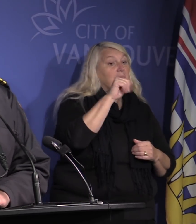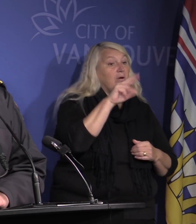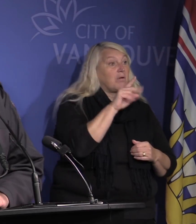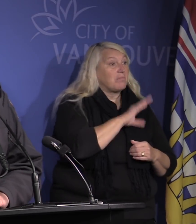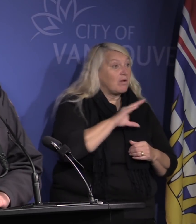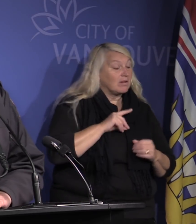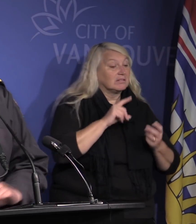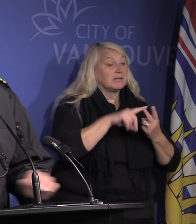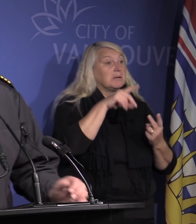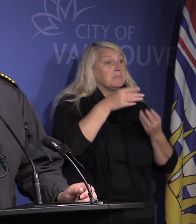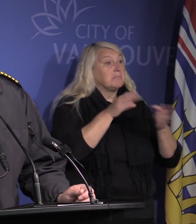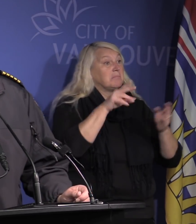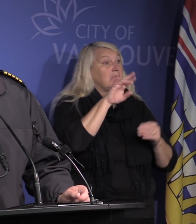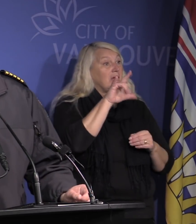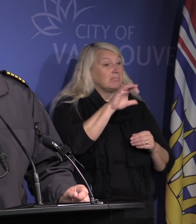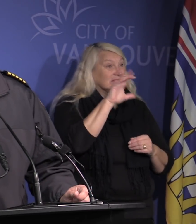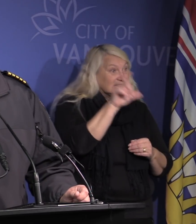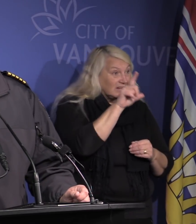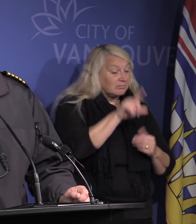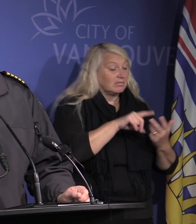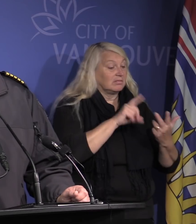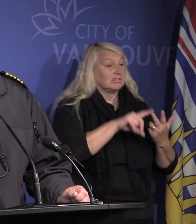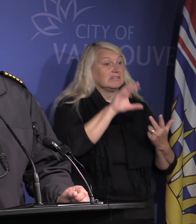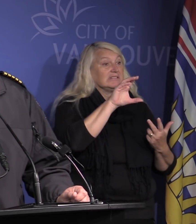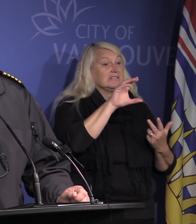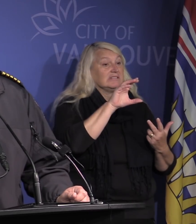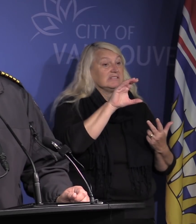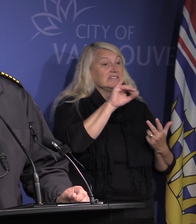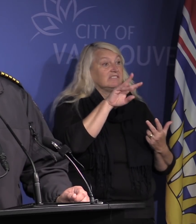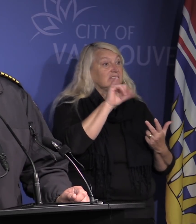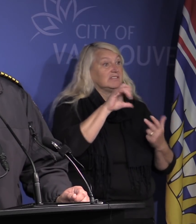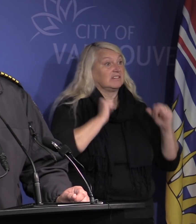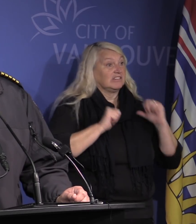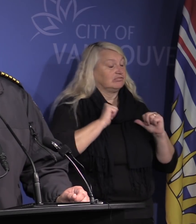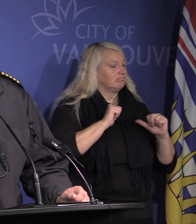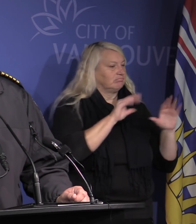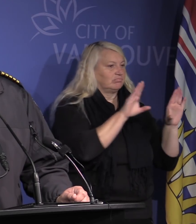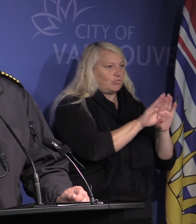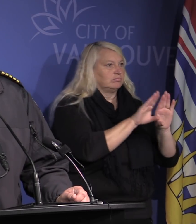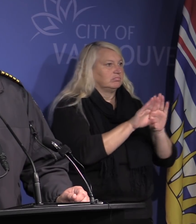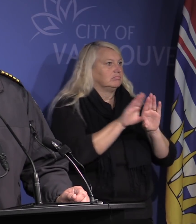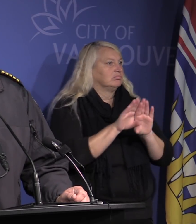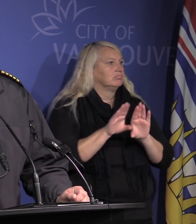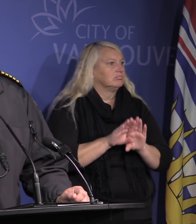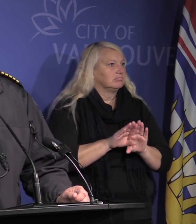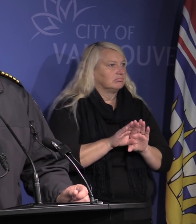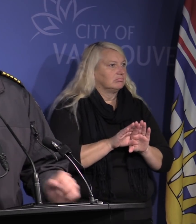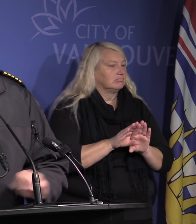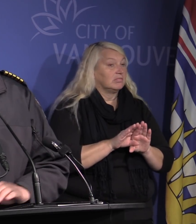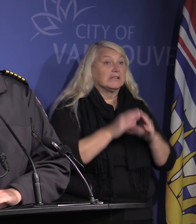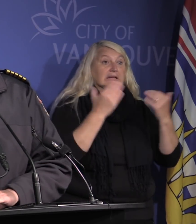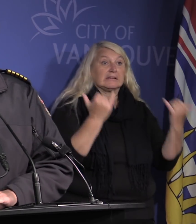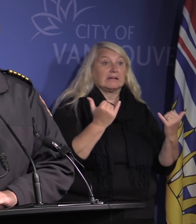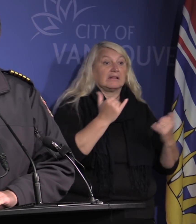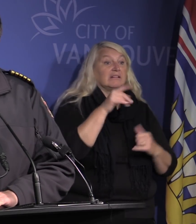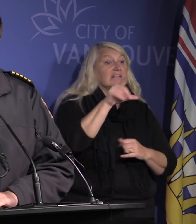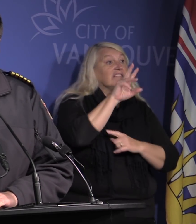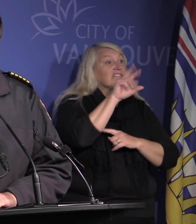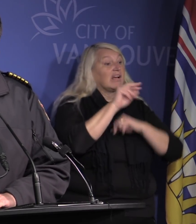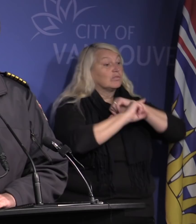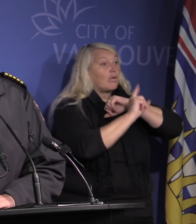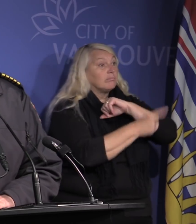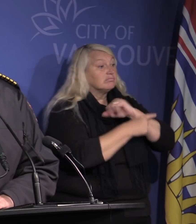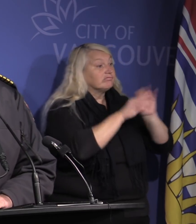Vancouver Public Library, and Vancouver Civic Theatre sites remain closed. The Vancouver Transfer Station